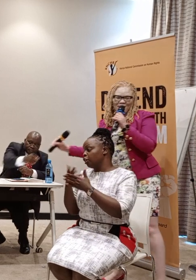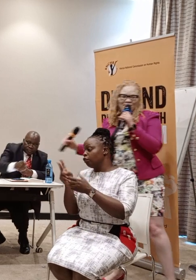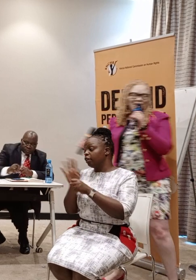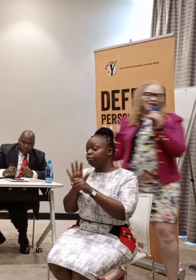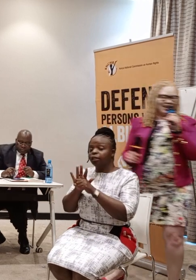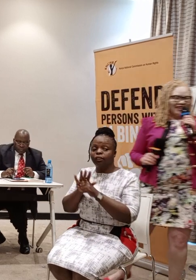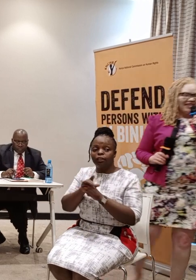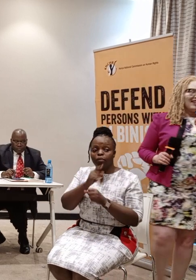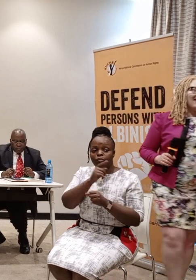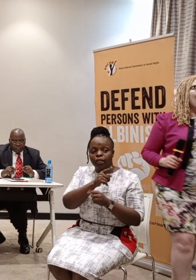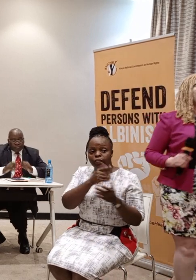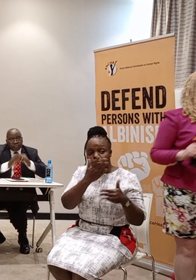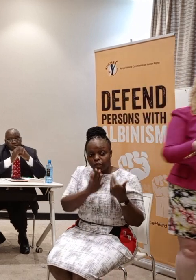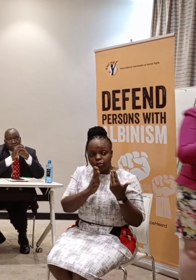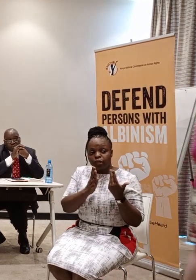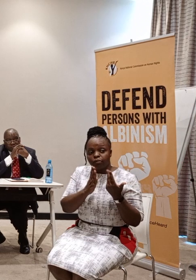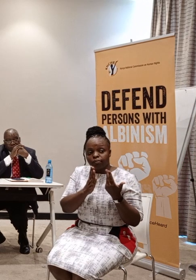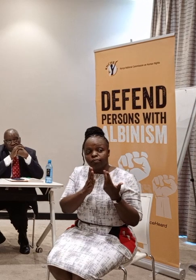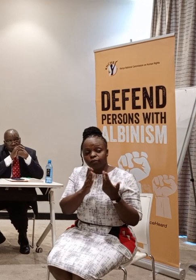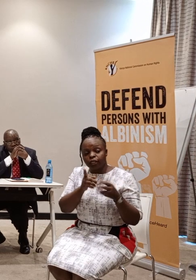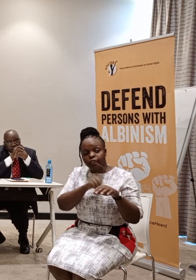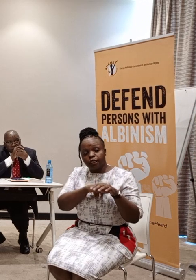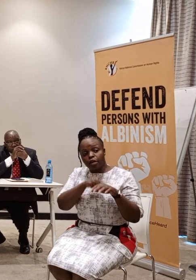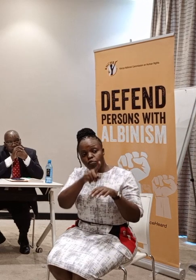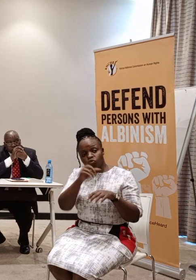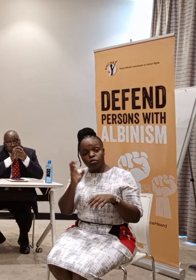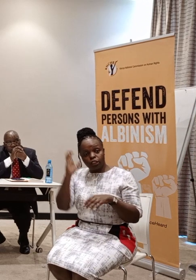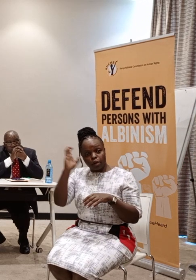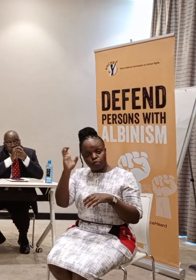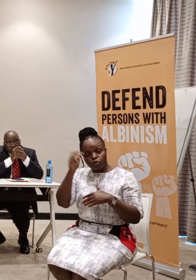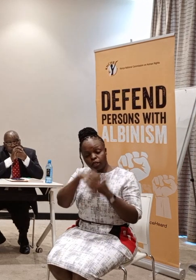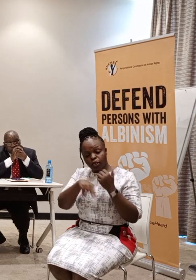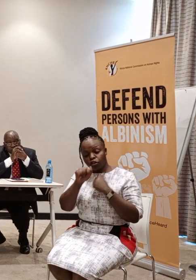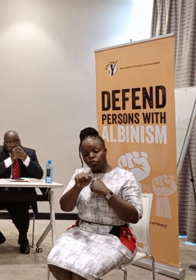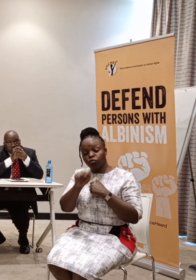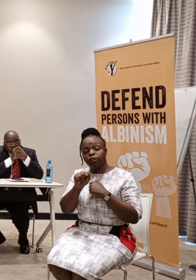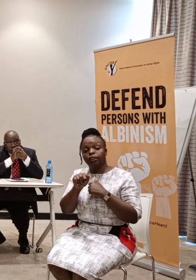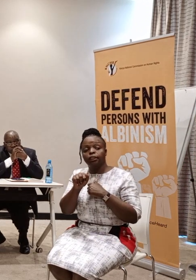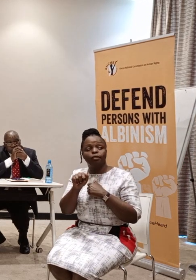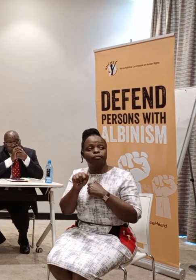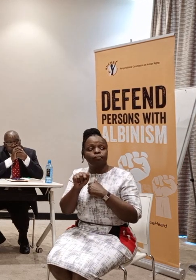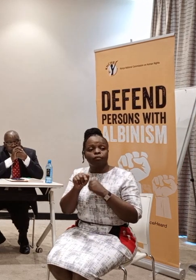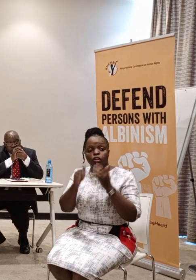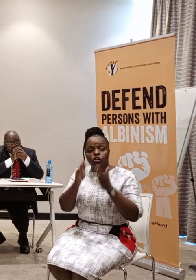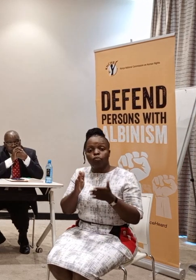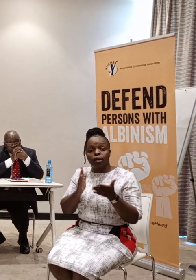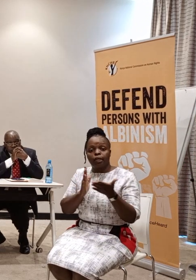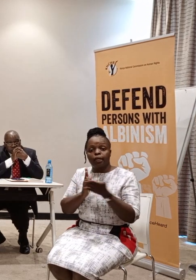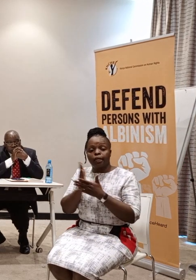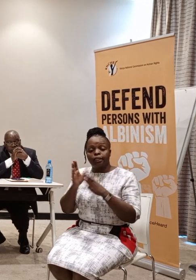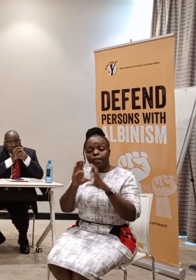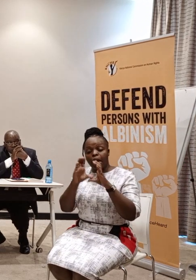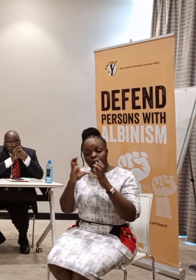Martin, maybe then, as you champion in those human rights clubs, there's the power